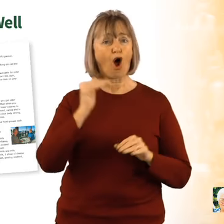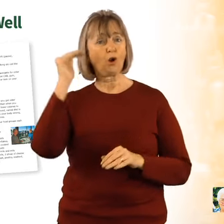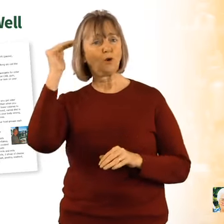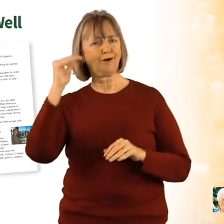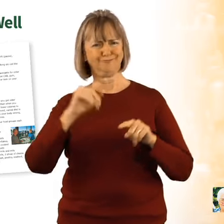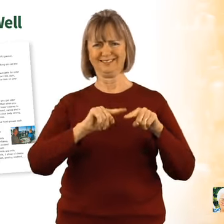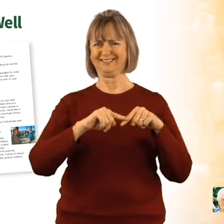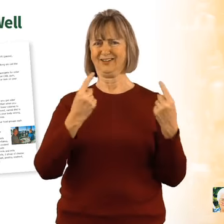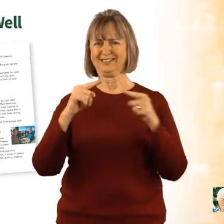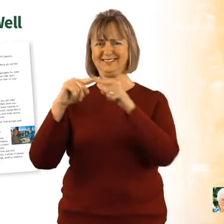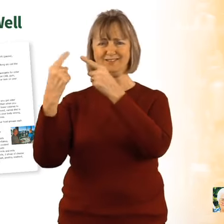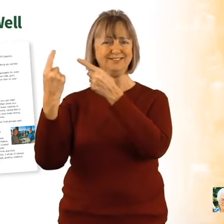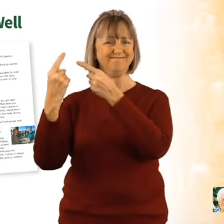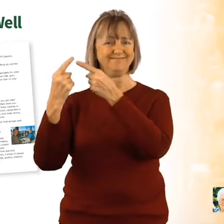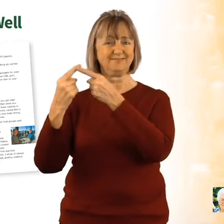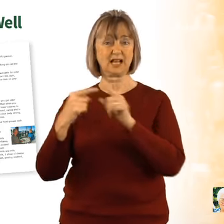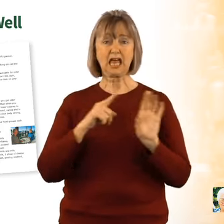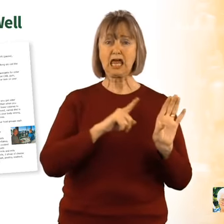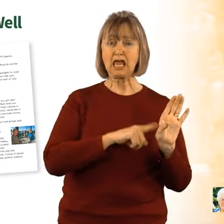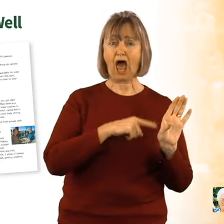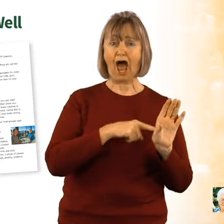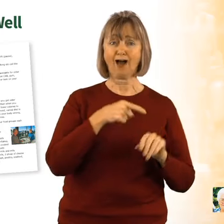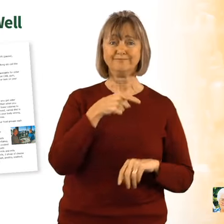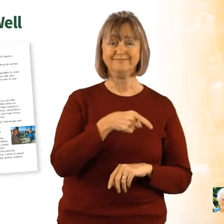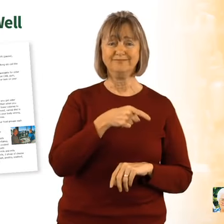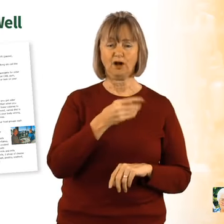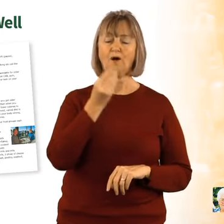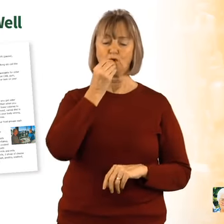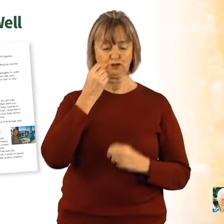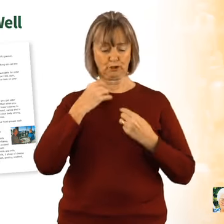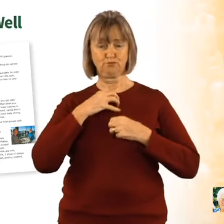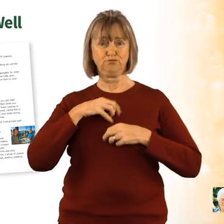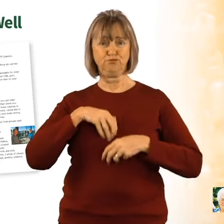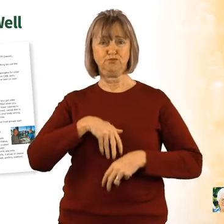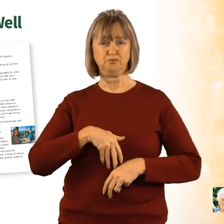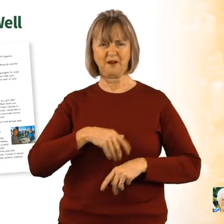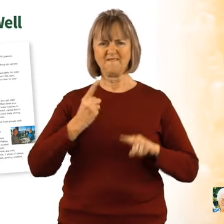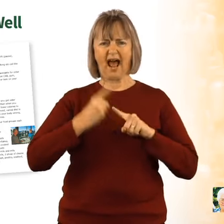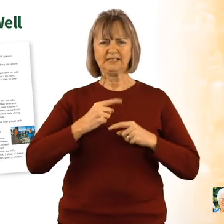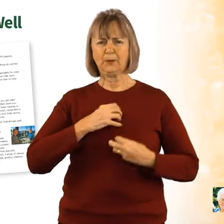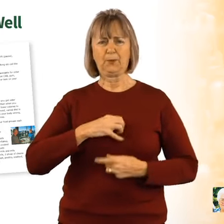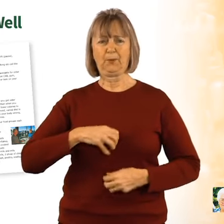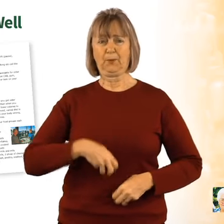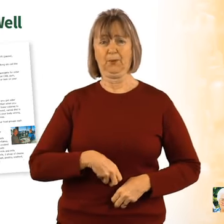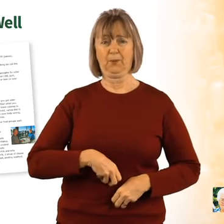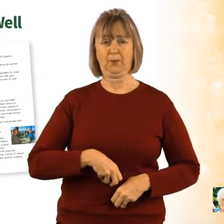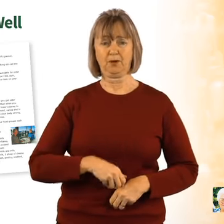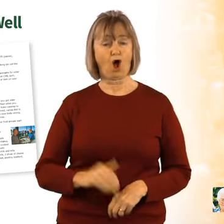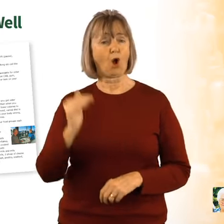Your metabolic rate slows down as you get older, and you probably use less